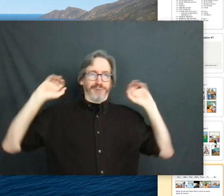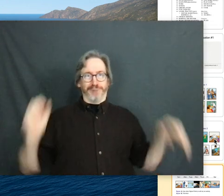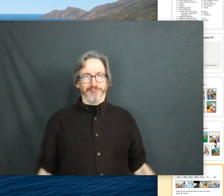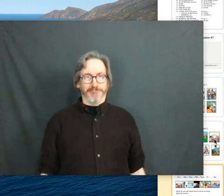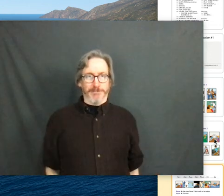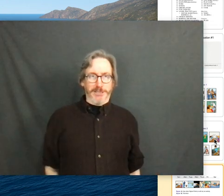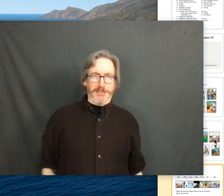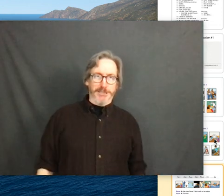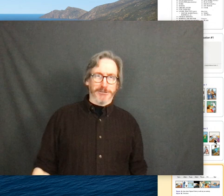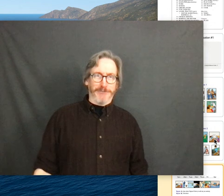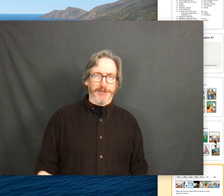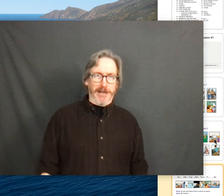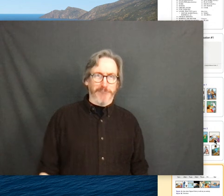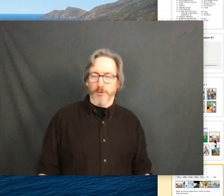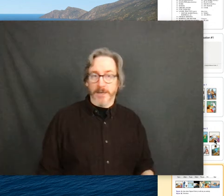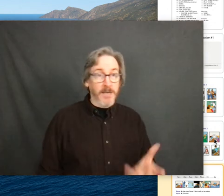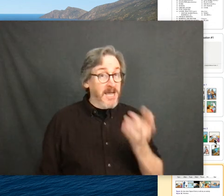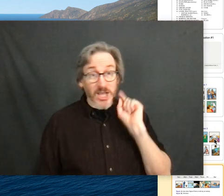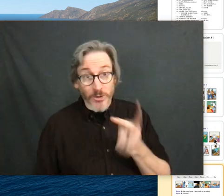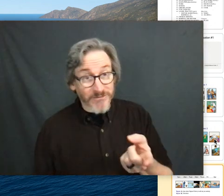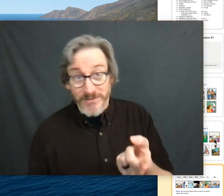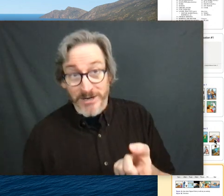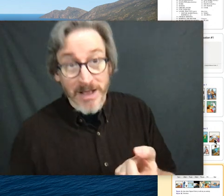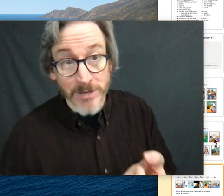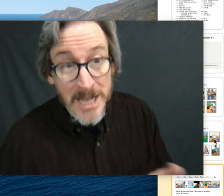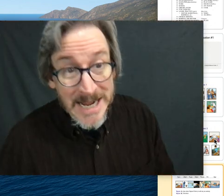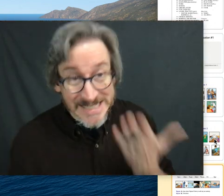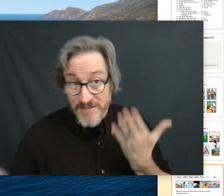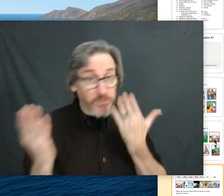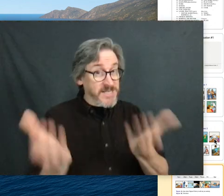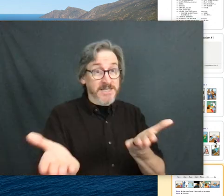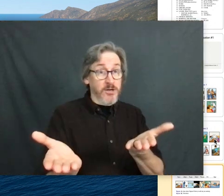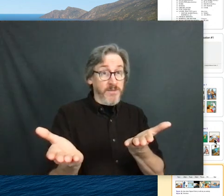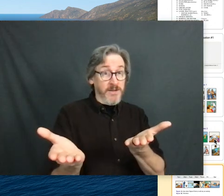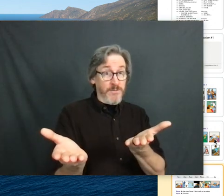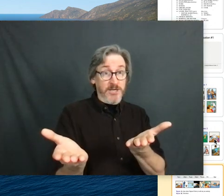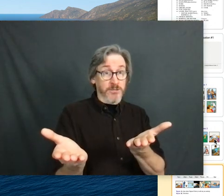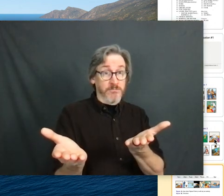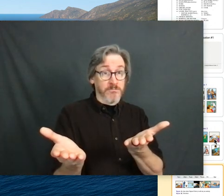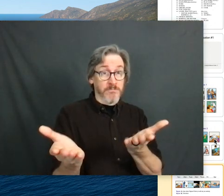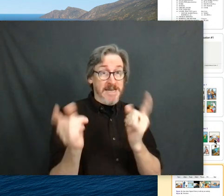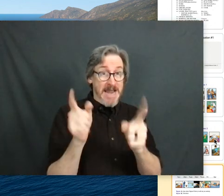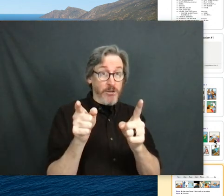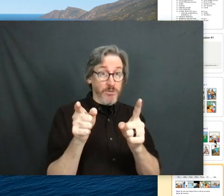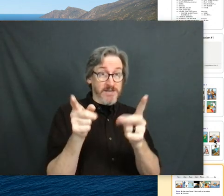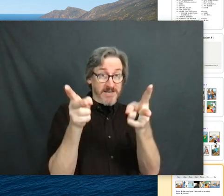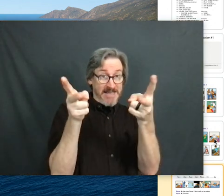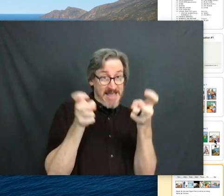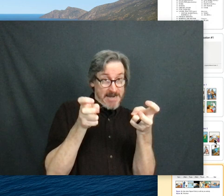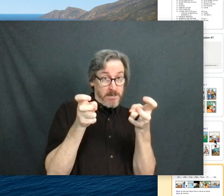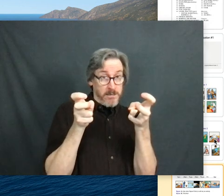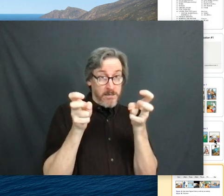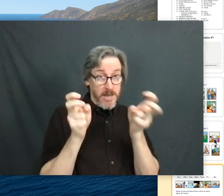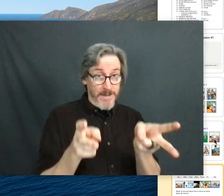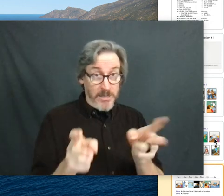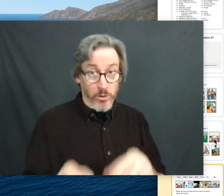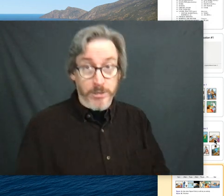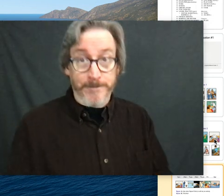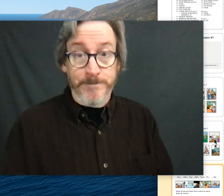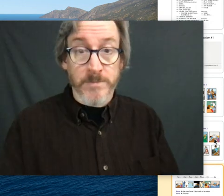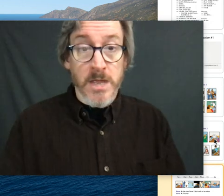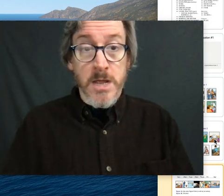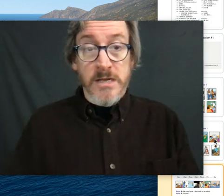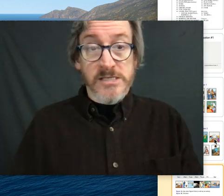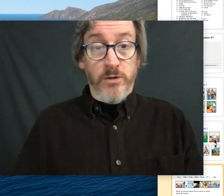tried. It's up to the teacher to figure it out for me. You have to figure it out because I've presented all the information. Now you just have to take that and make it